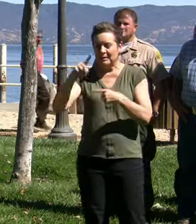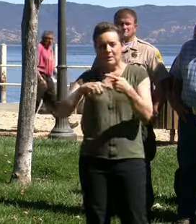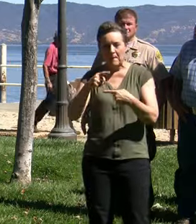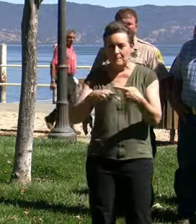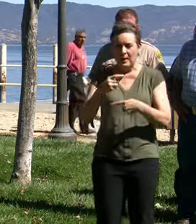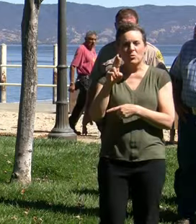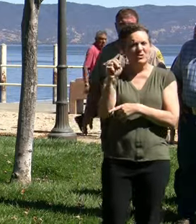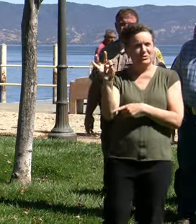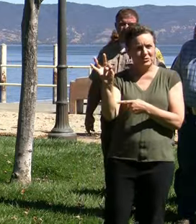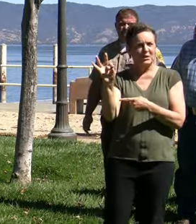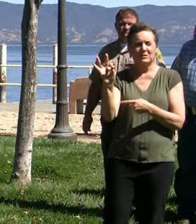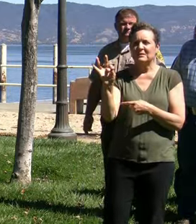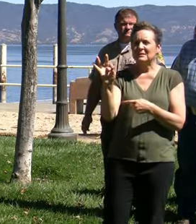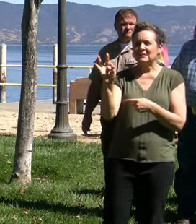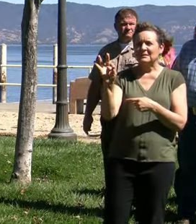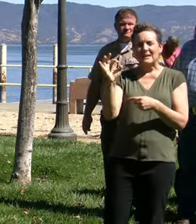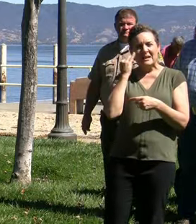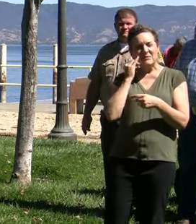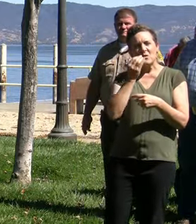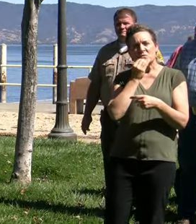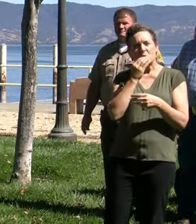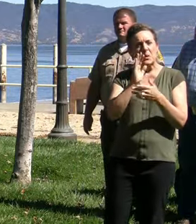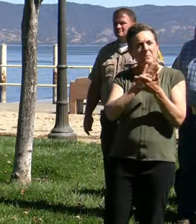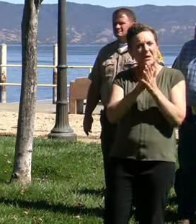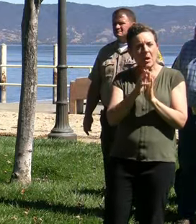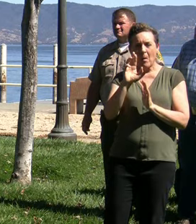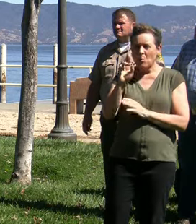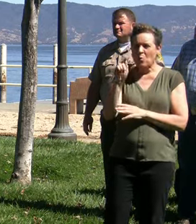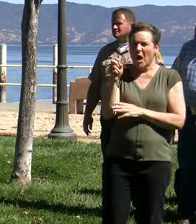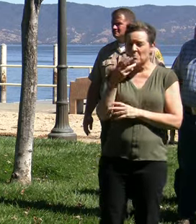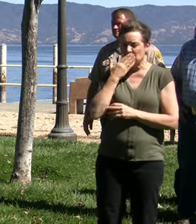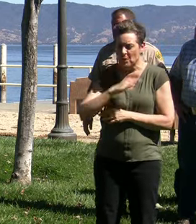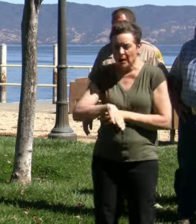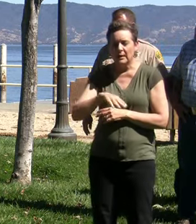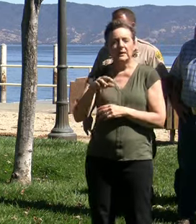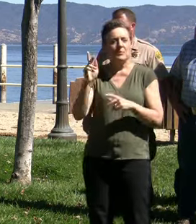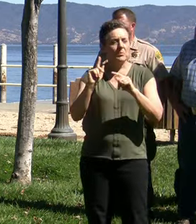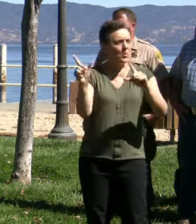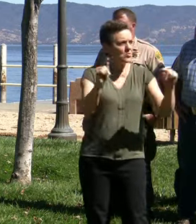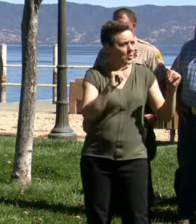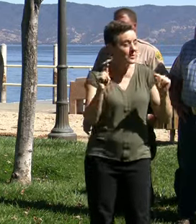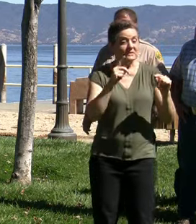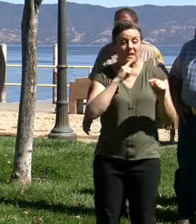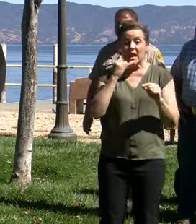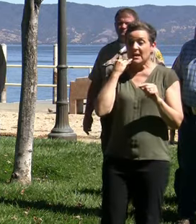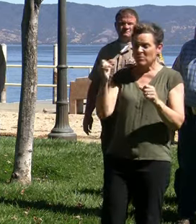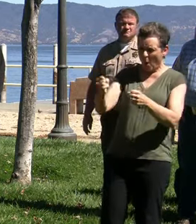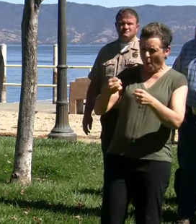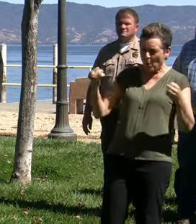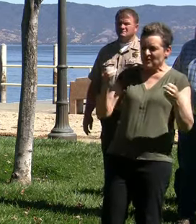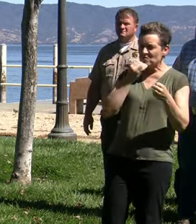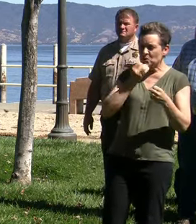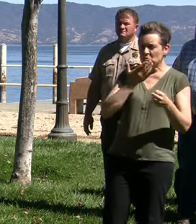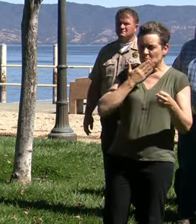has spoiled. Unfortunately, the rumor has gone around quite extensively that if food spoils in your refrigerator or